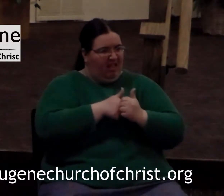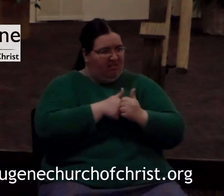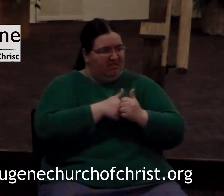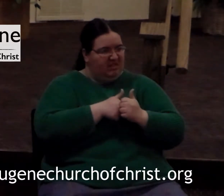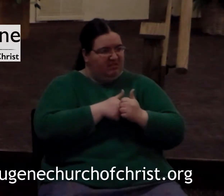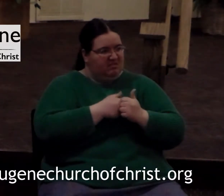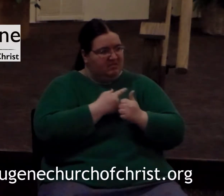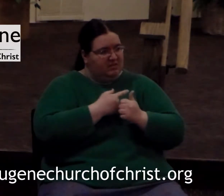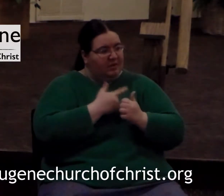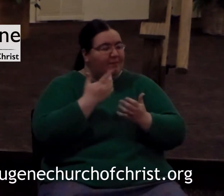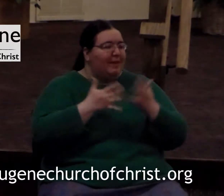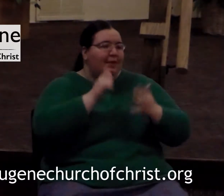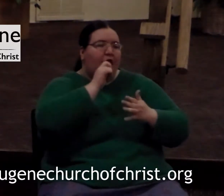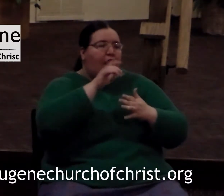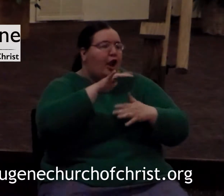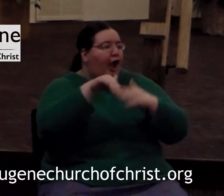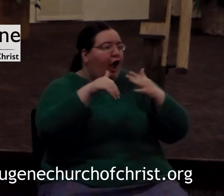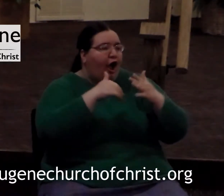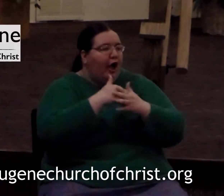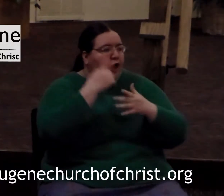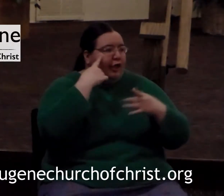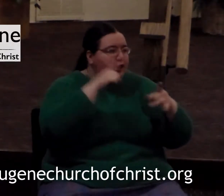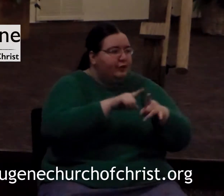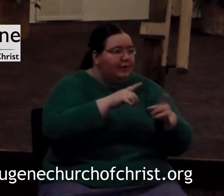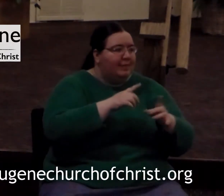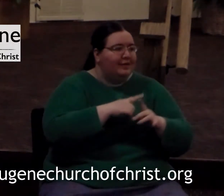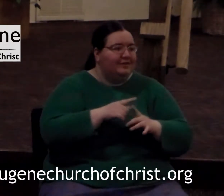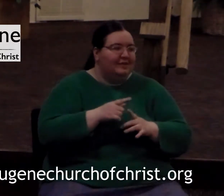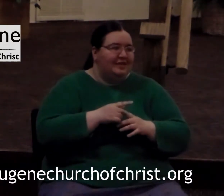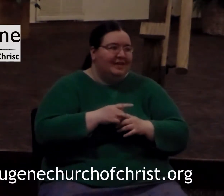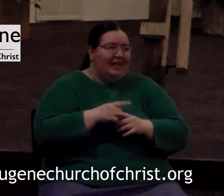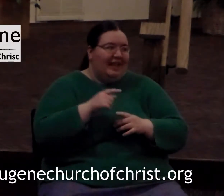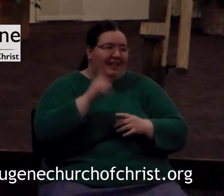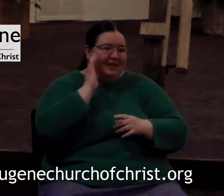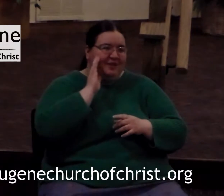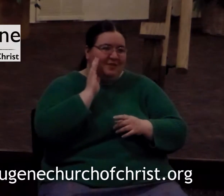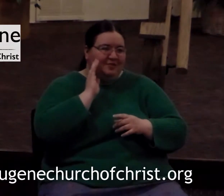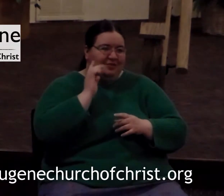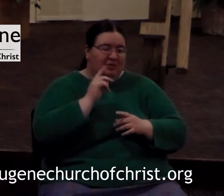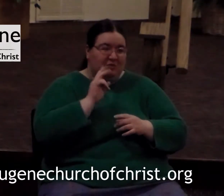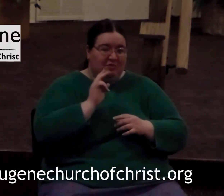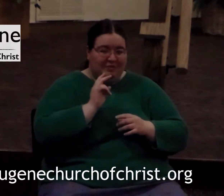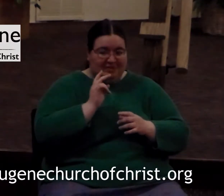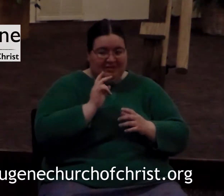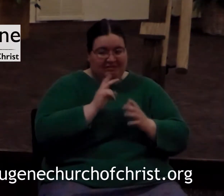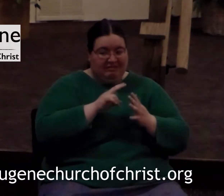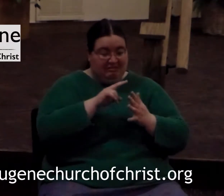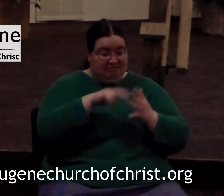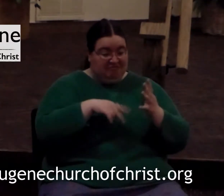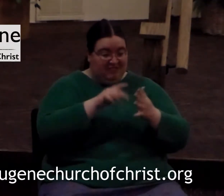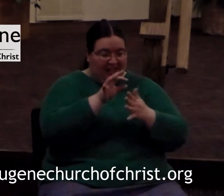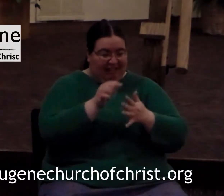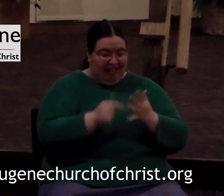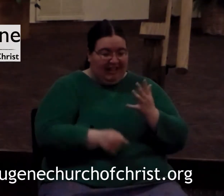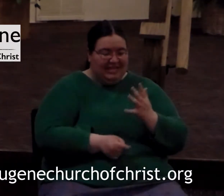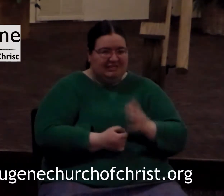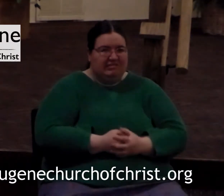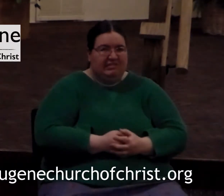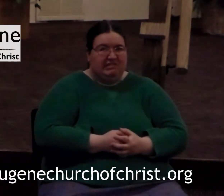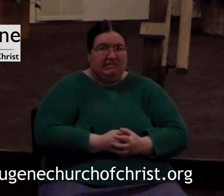apply to you, but I think there will be enough of these that each of us will be uncomfortable in our own ways as we go through this. We struggle with the idea of sin, but